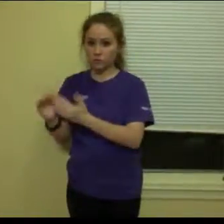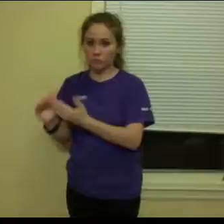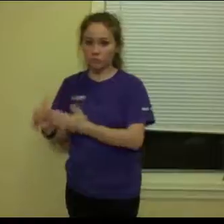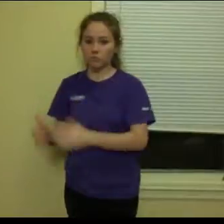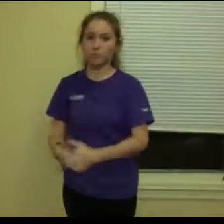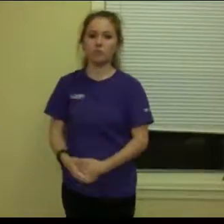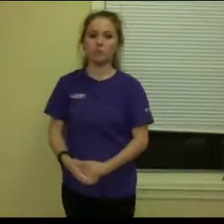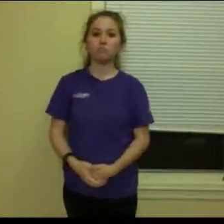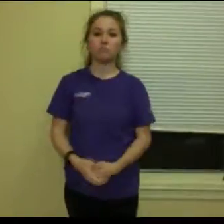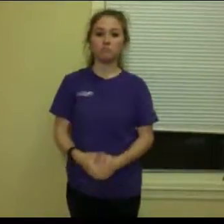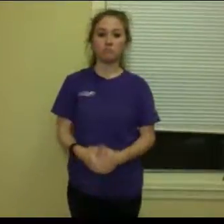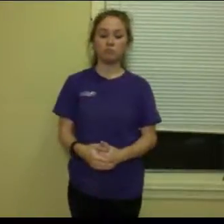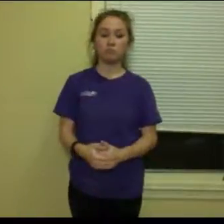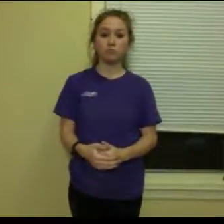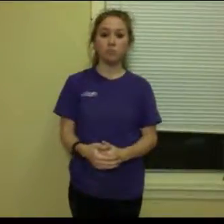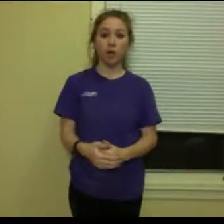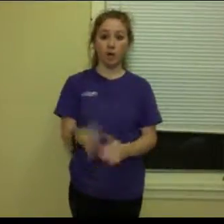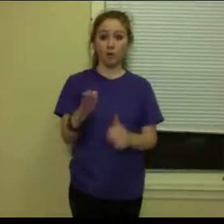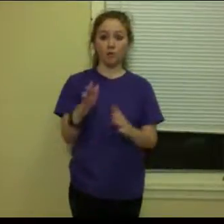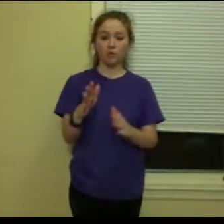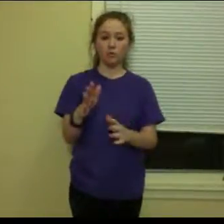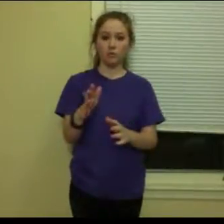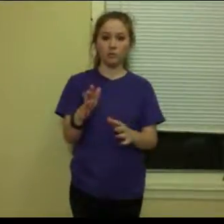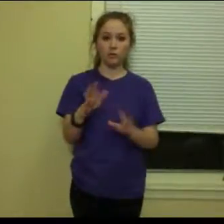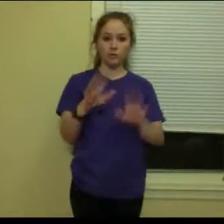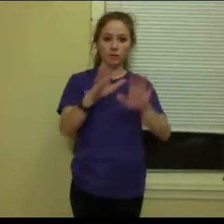So when you analyze a democratic community,